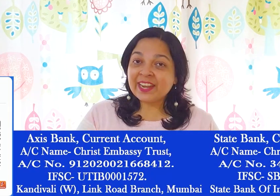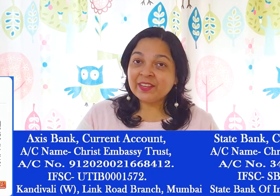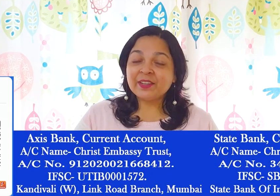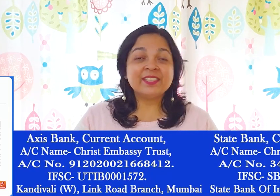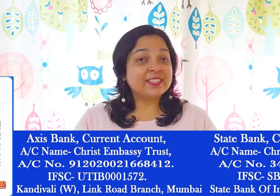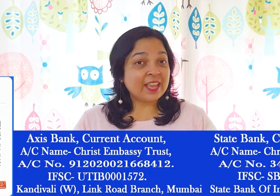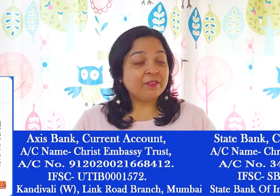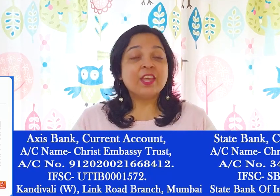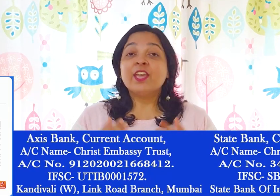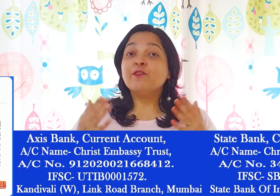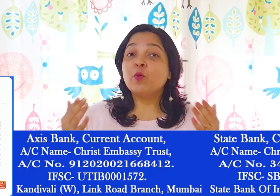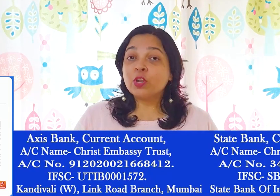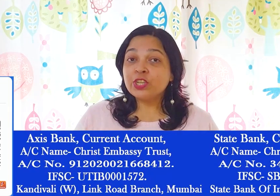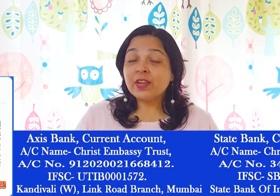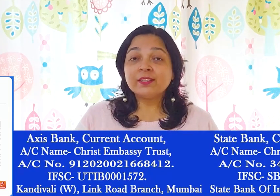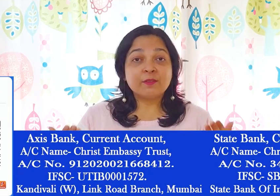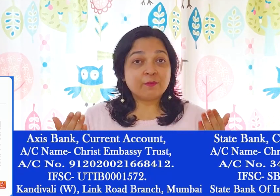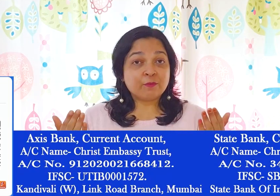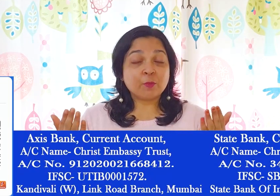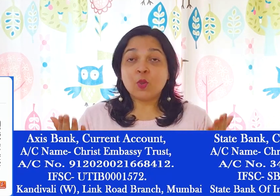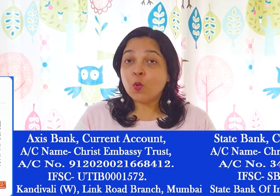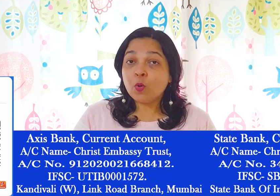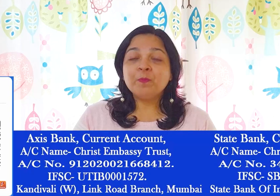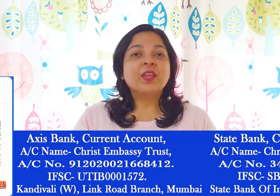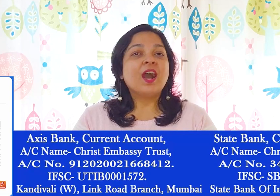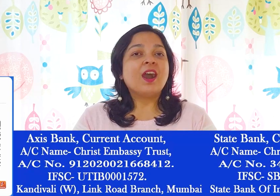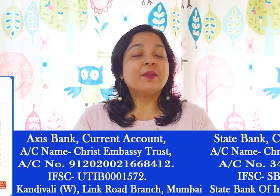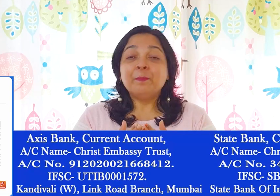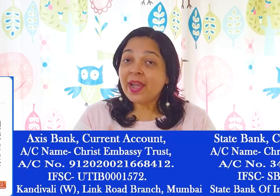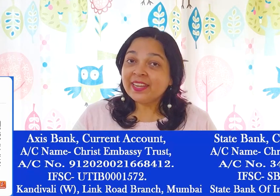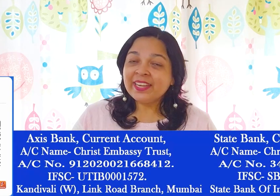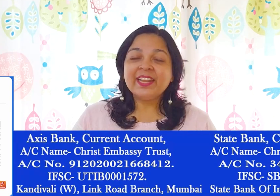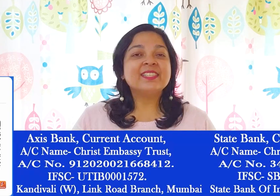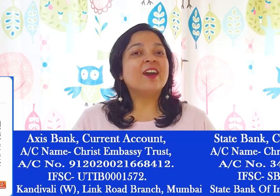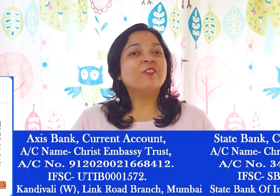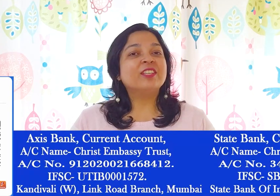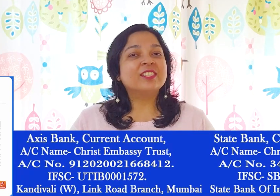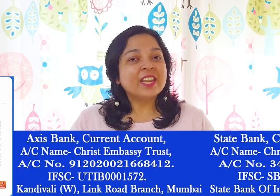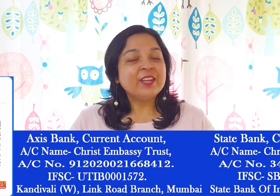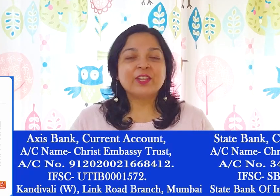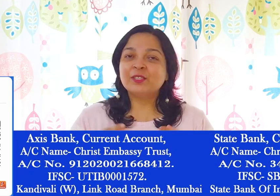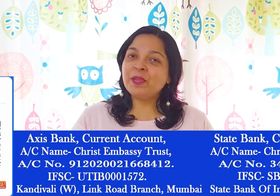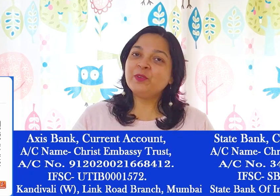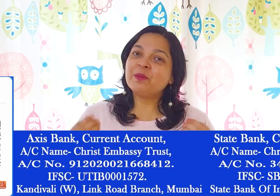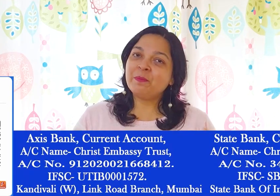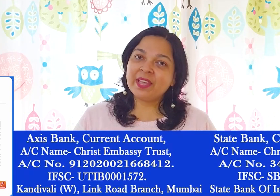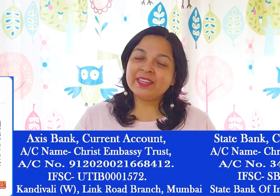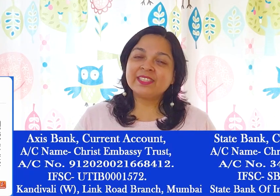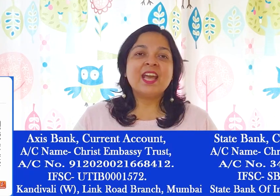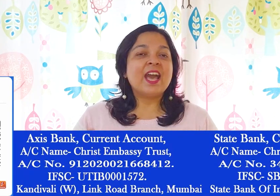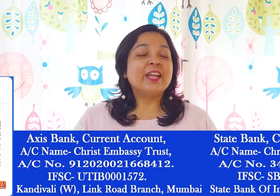the center itself. If you're watching us from your home, our bank details are on the screen. You can speak to